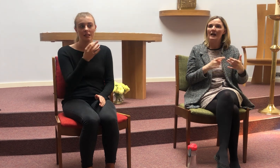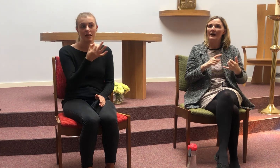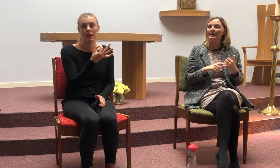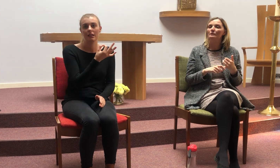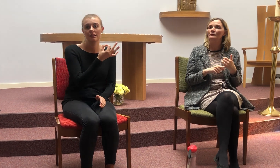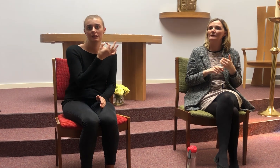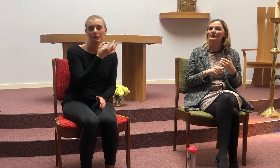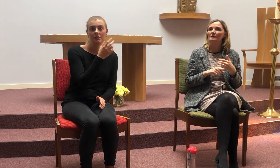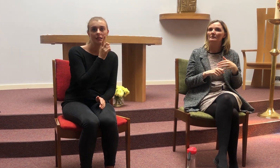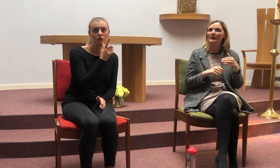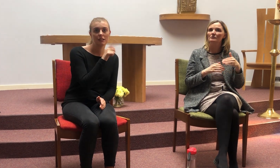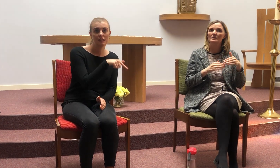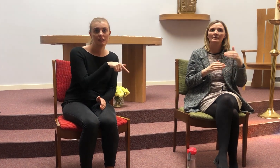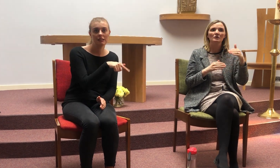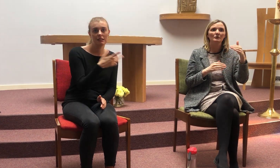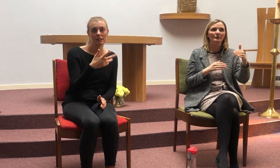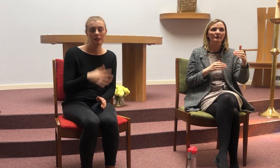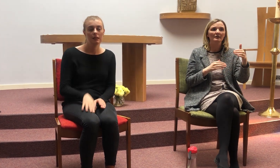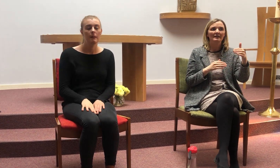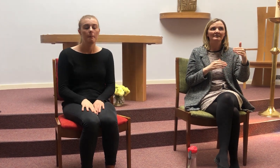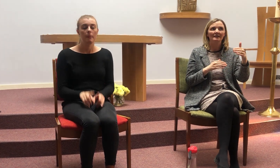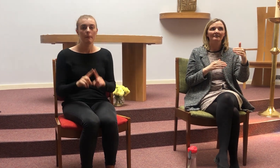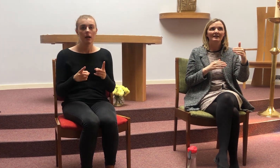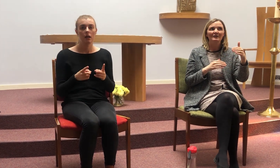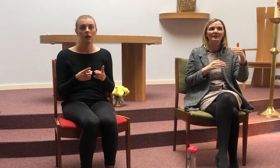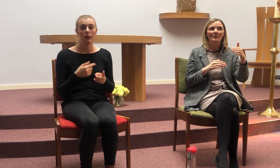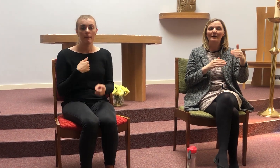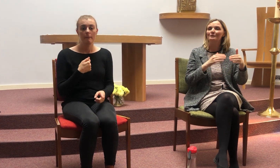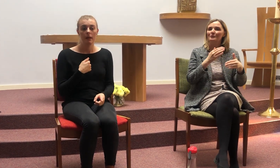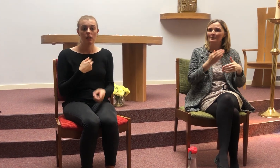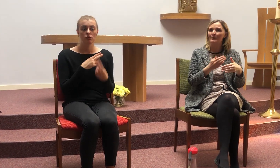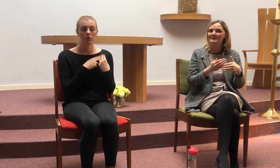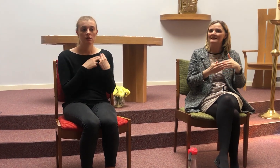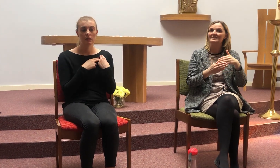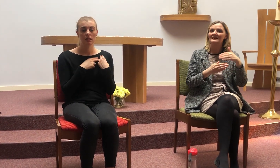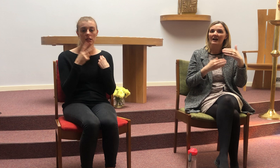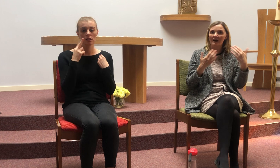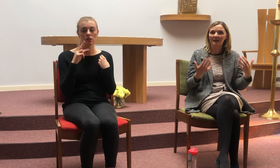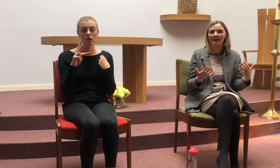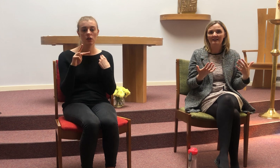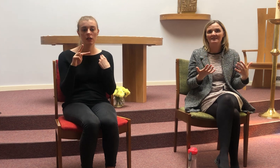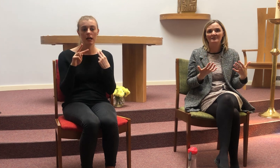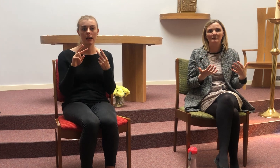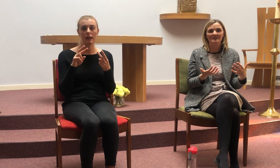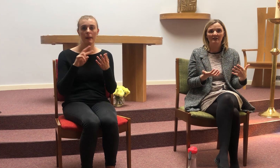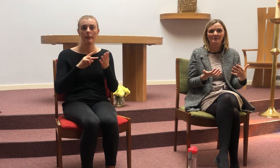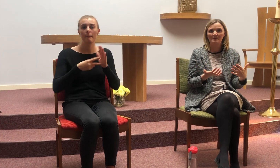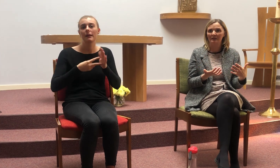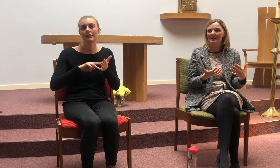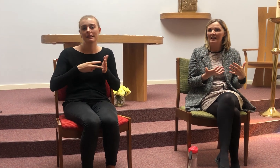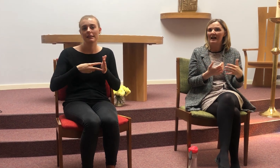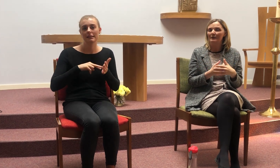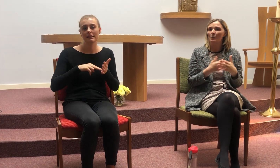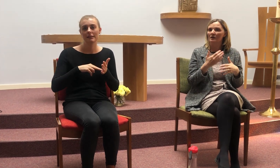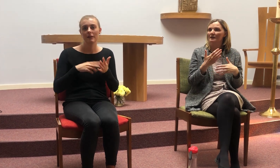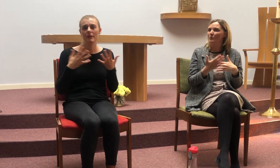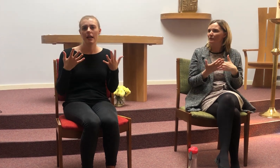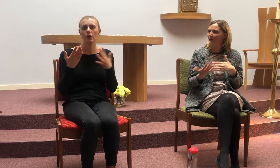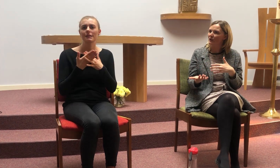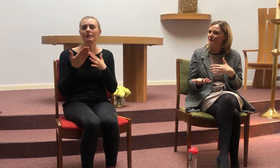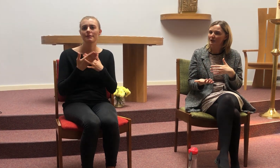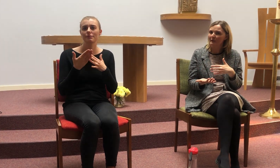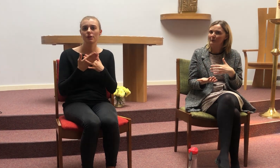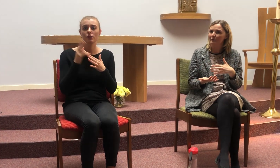planning and how do we make sure that our recruitment processes are accessible to deaf people, and what